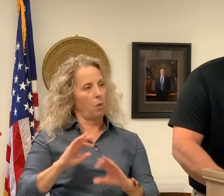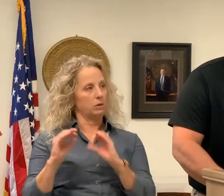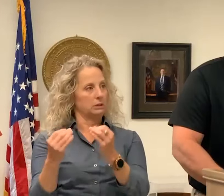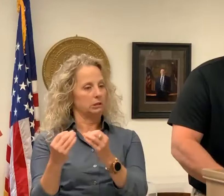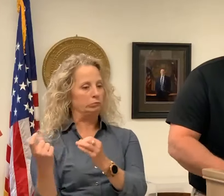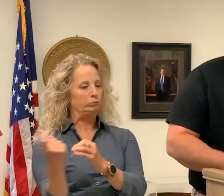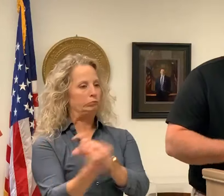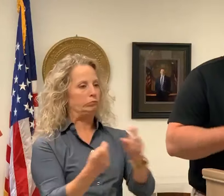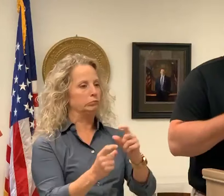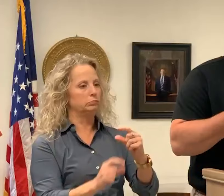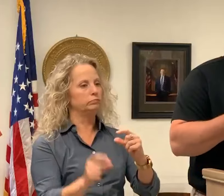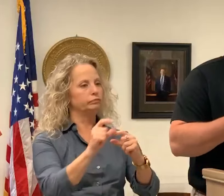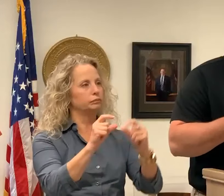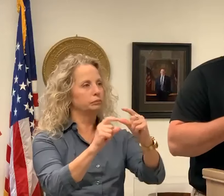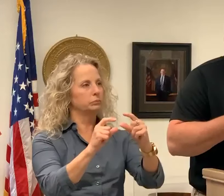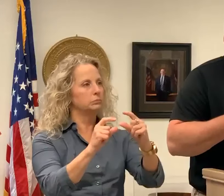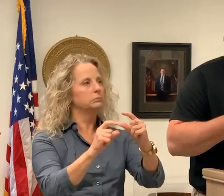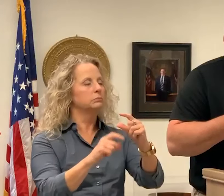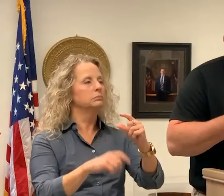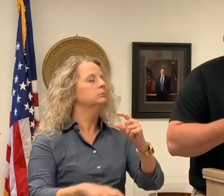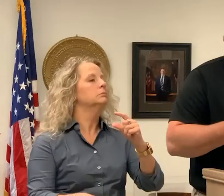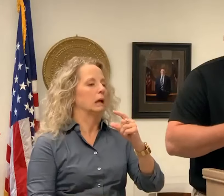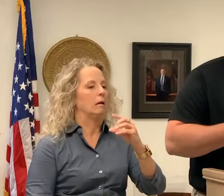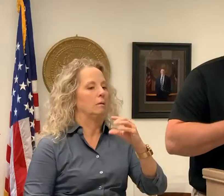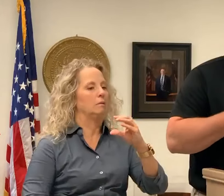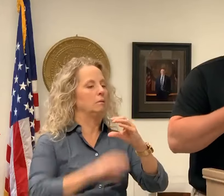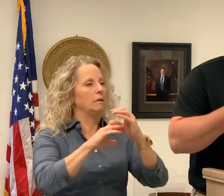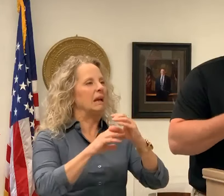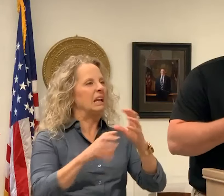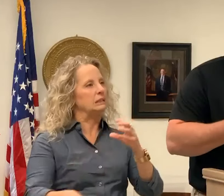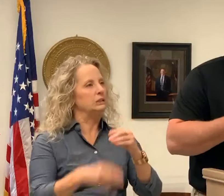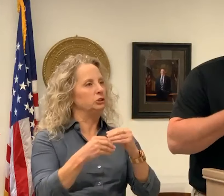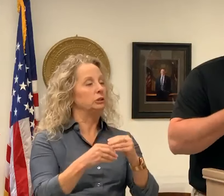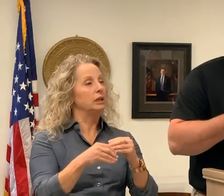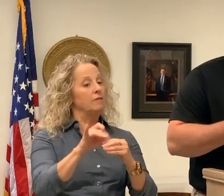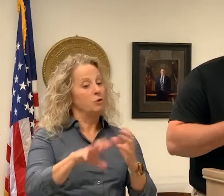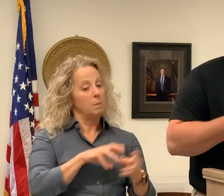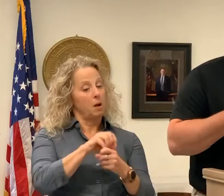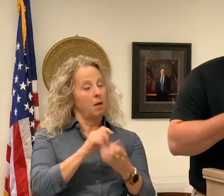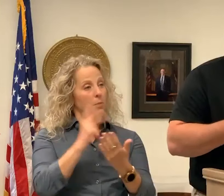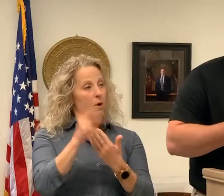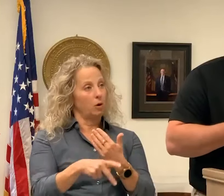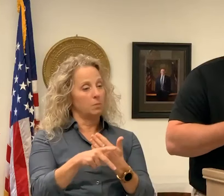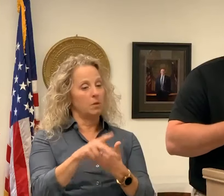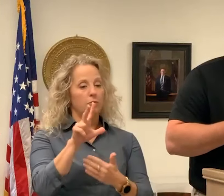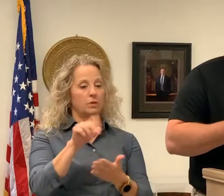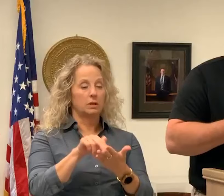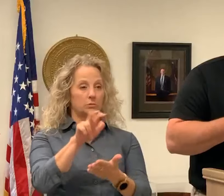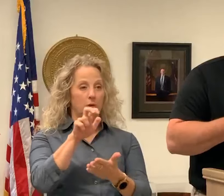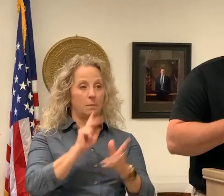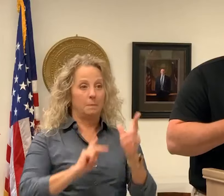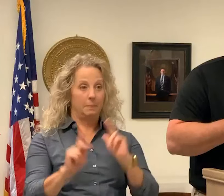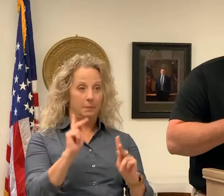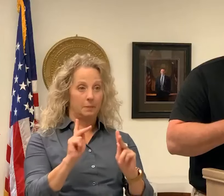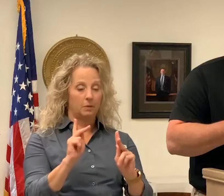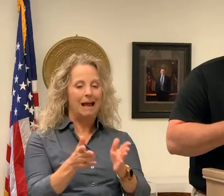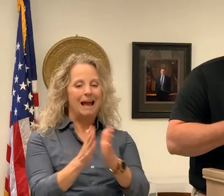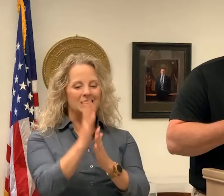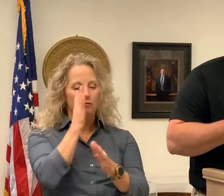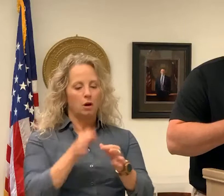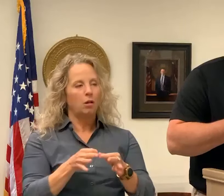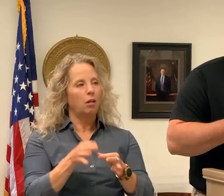organizations. Once they rent something in FEMA, if you're part of that program and you're one of those 3,300 people, you can ask